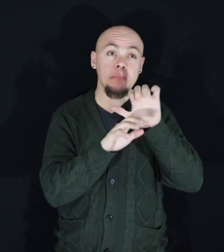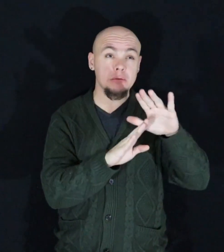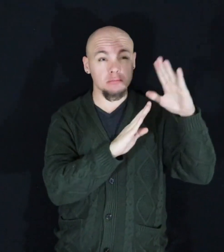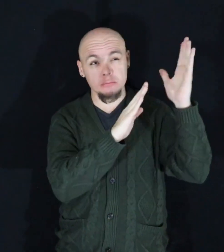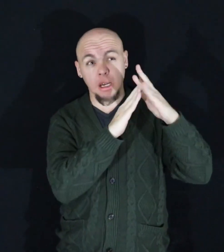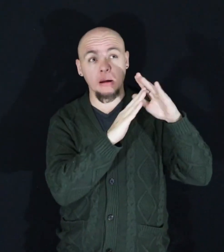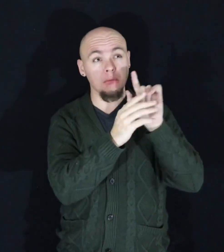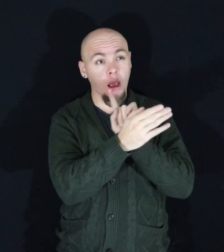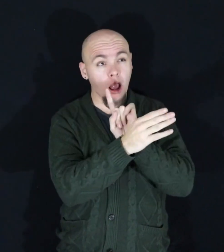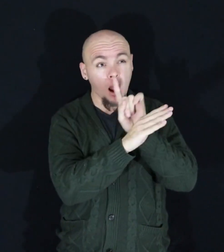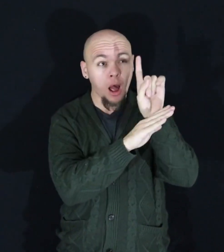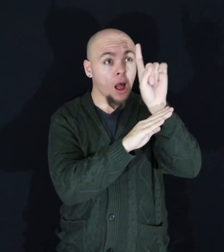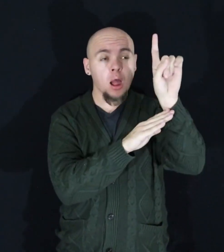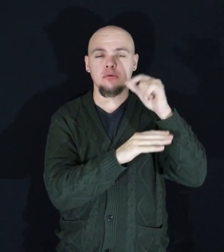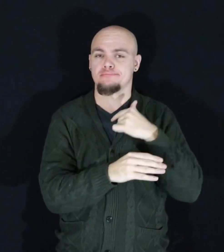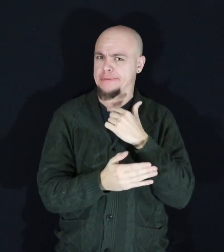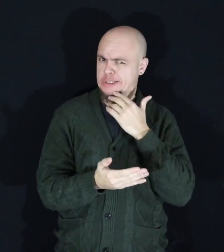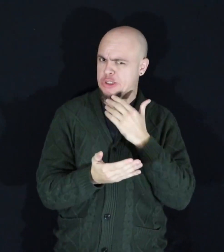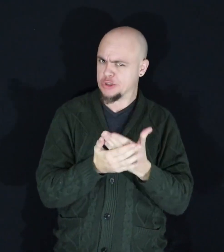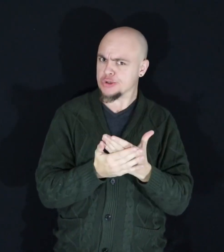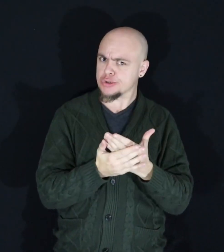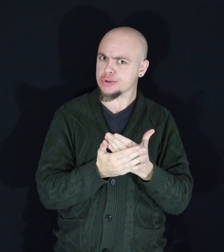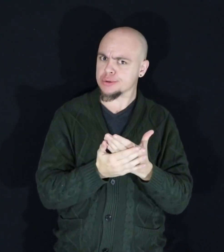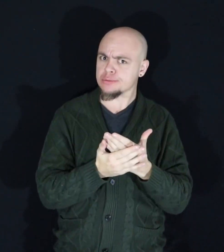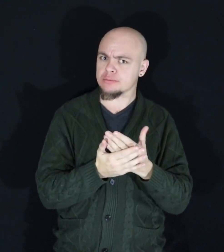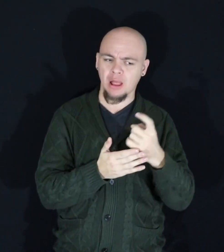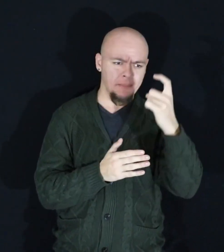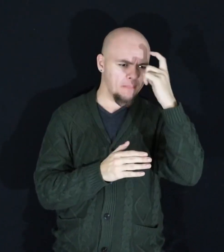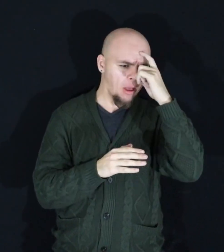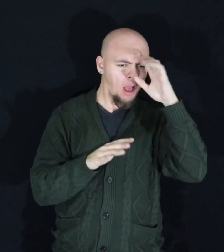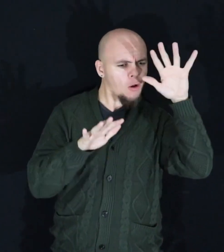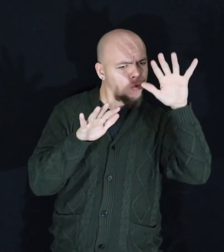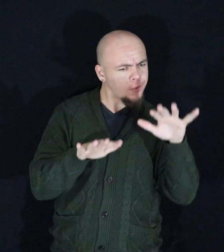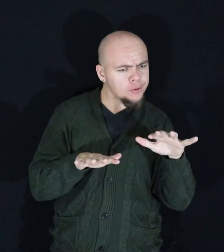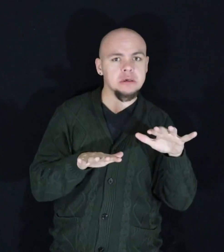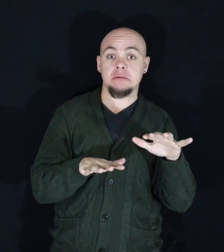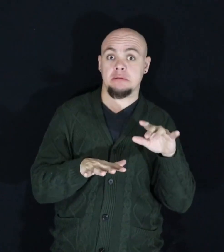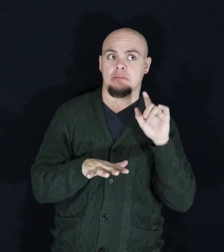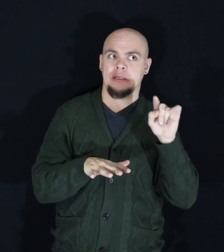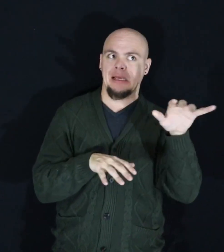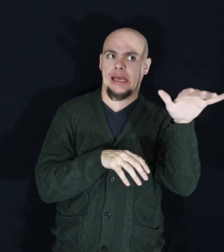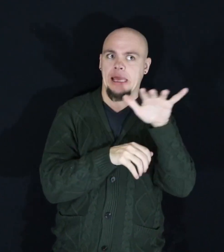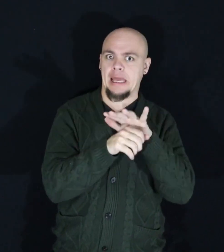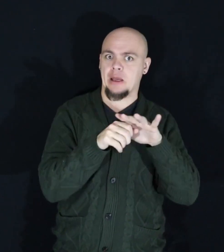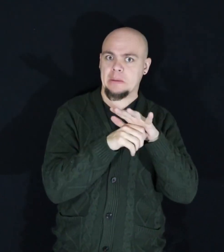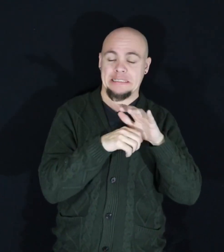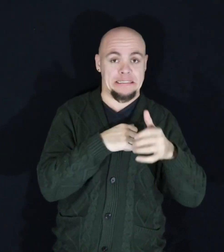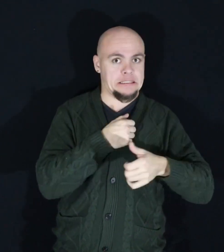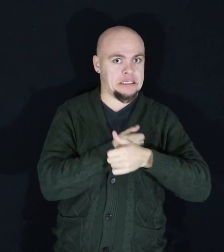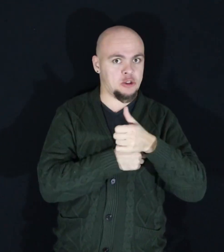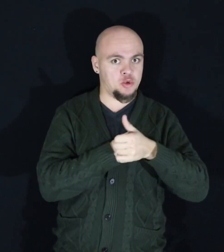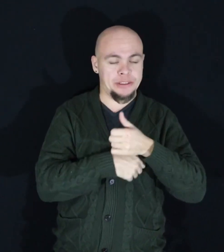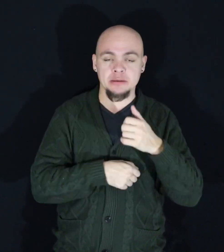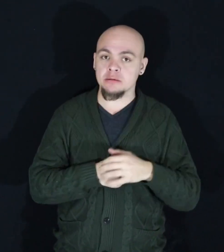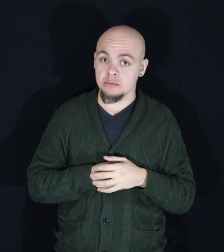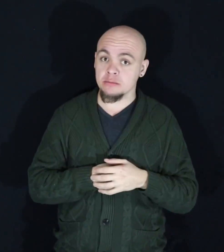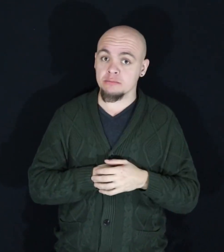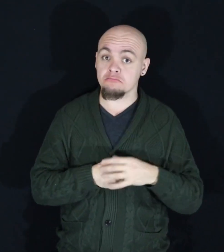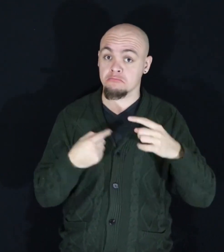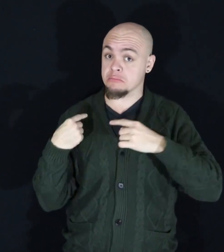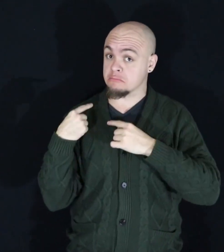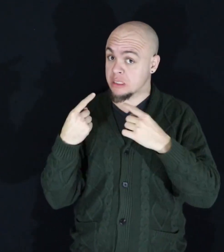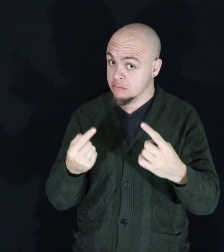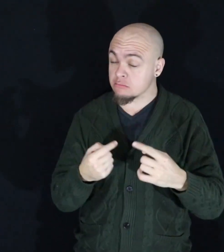I was pretty good at this and keeping a pretty well mind in very dangerous places in these mountains. Since